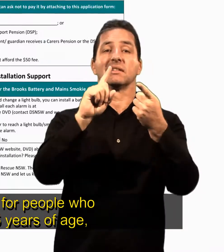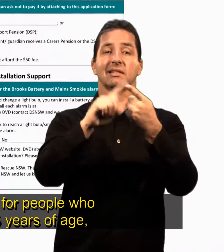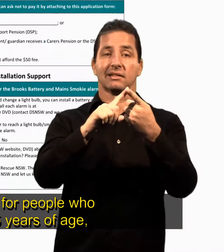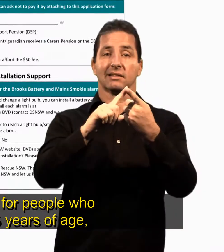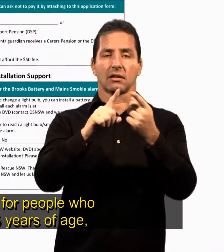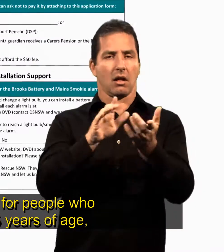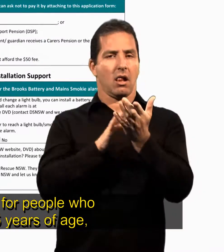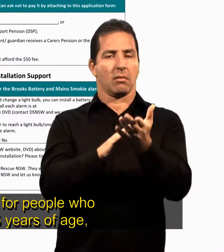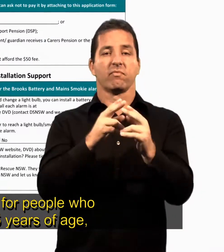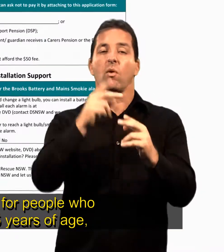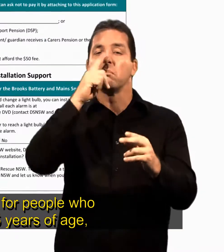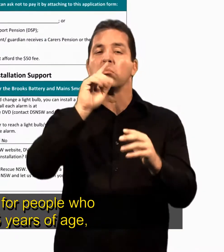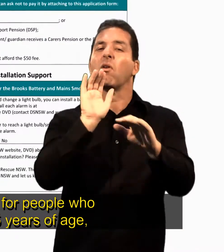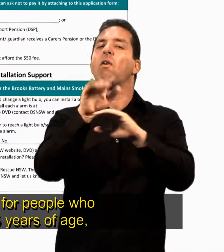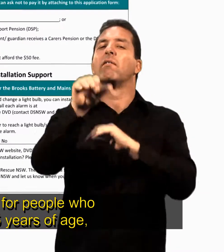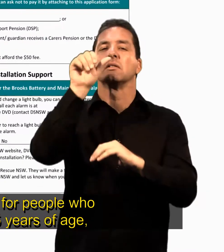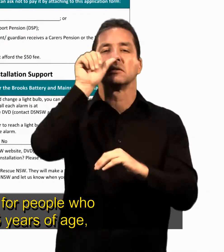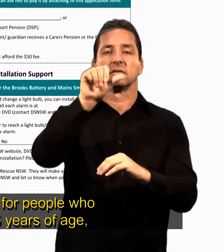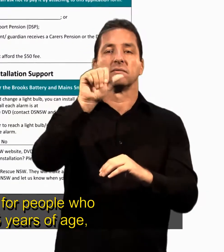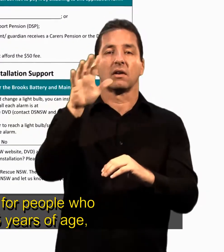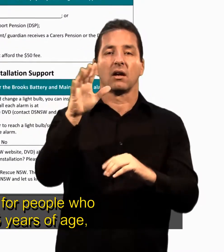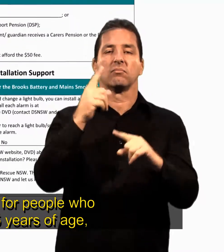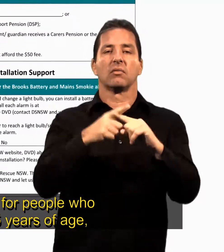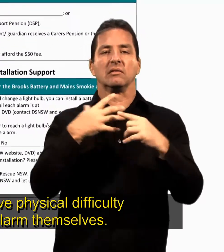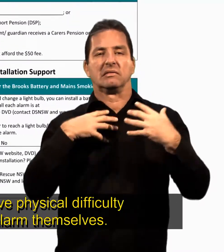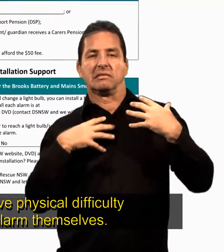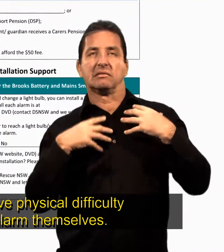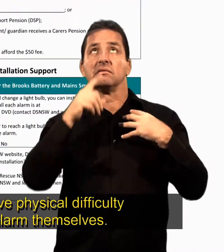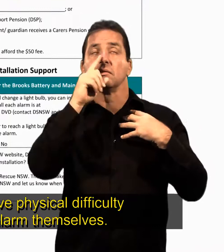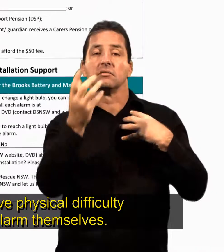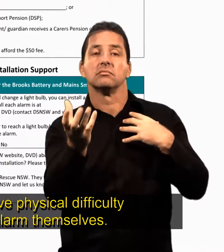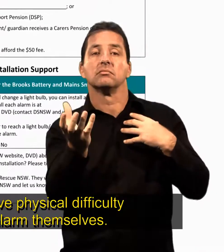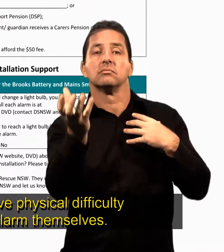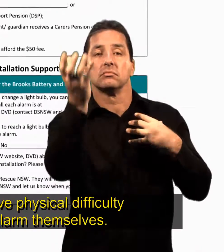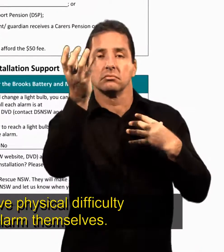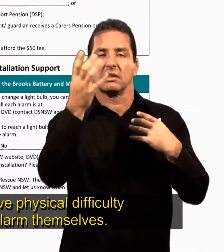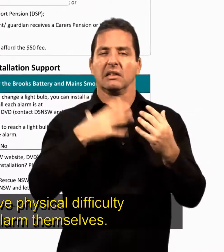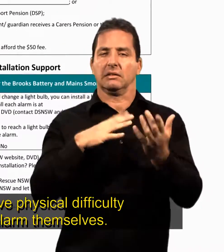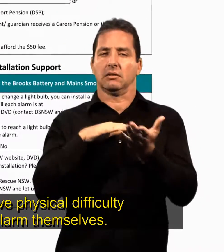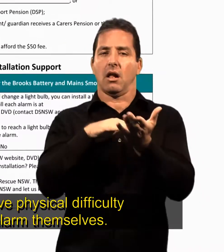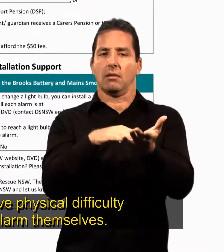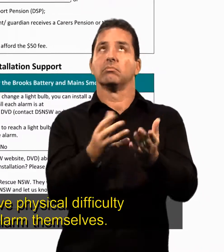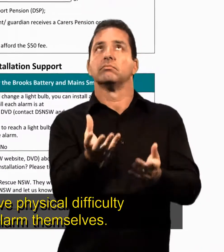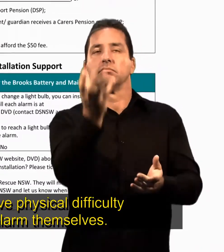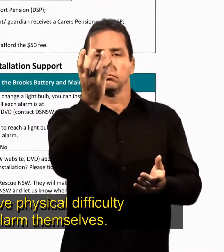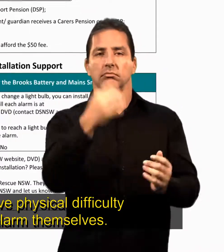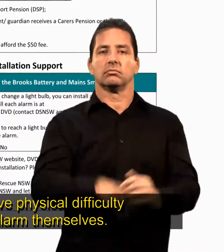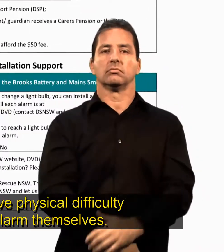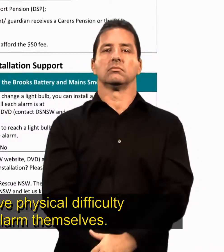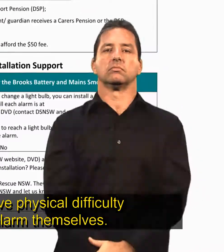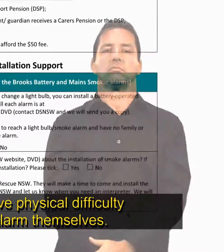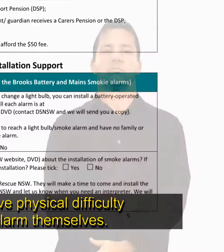Section E is for people who are over 65 years of age or who would have physical difficulty installing the alarm